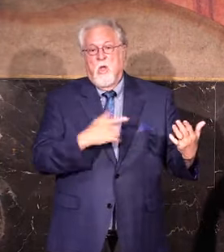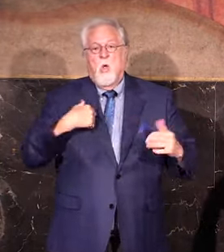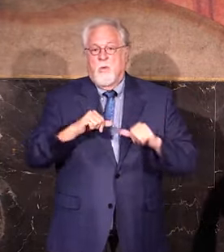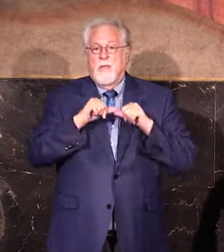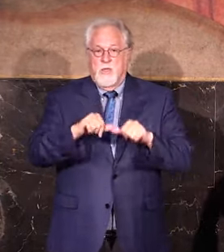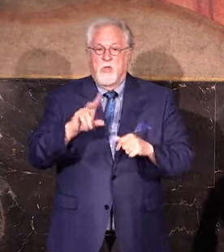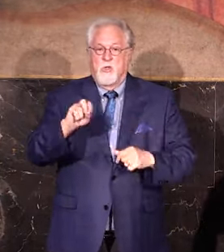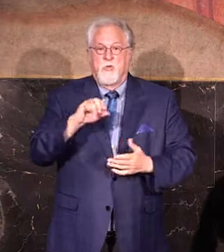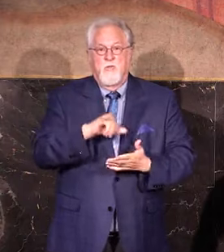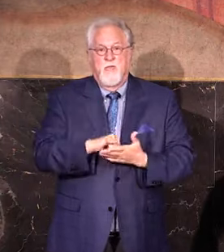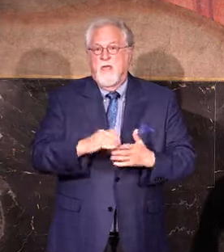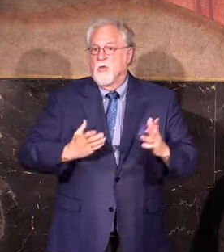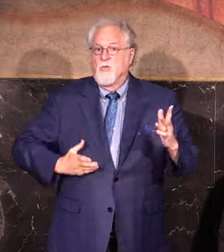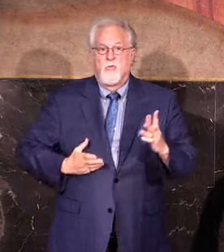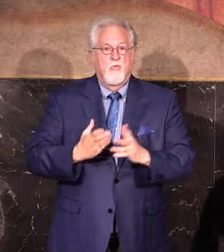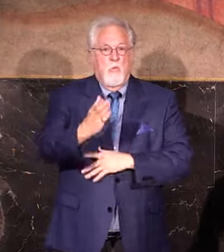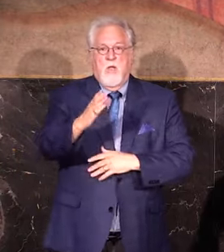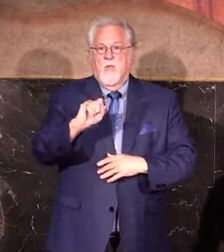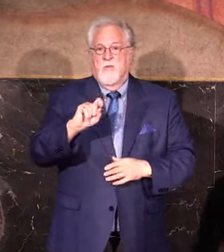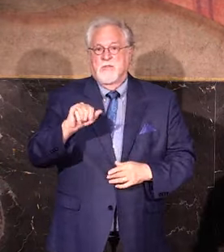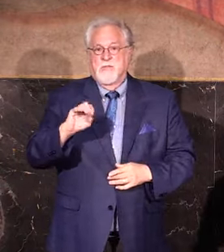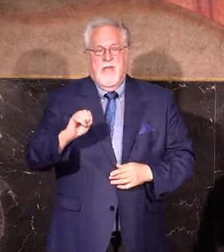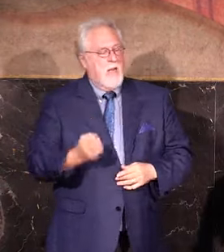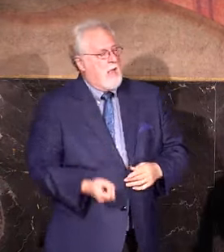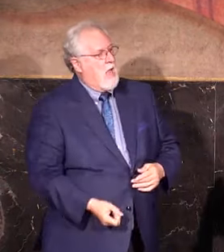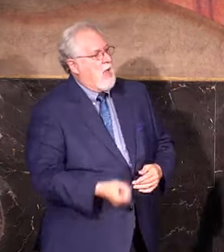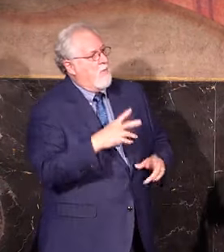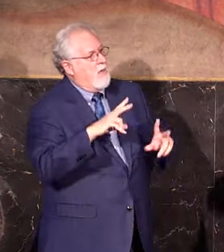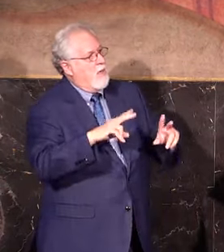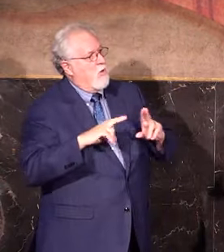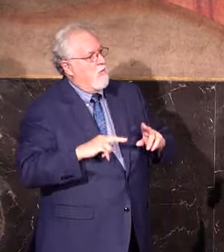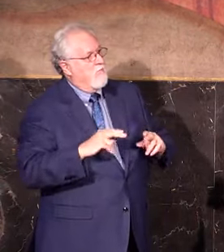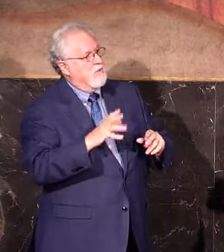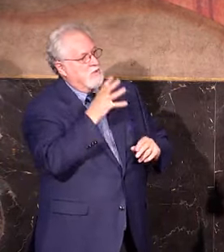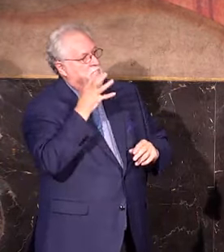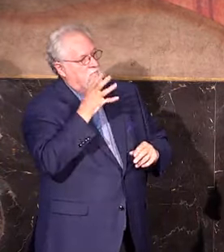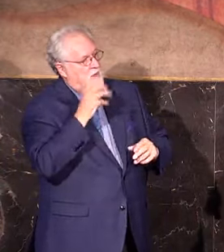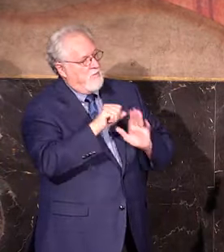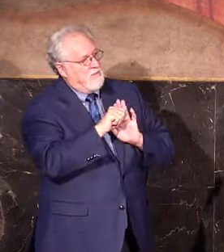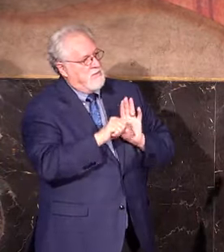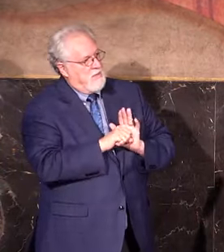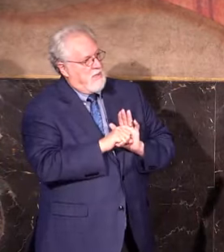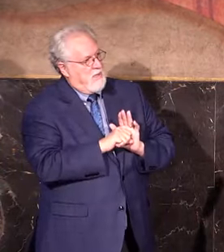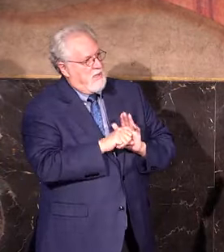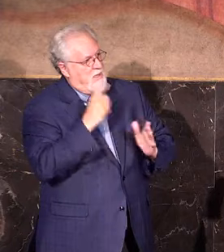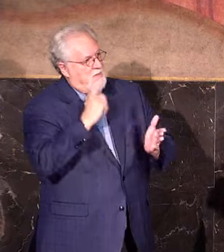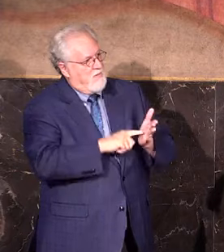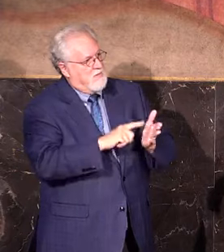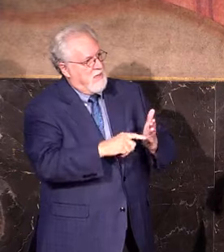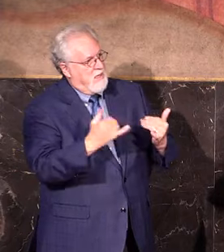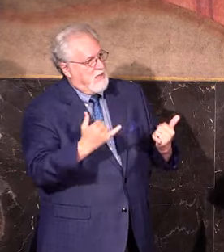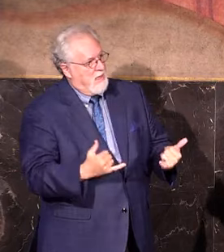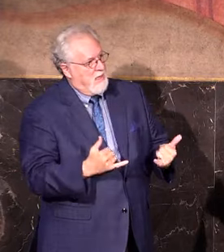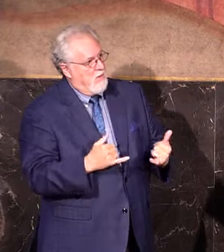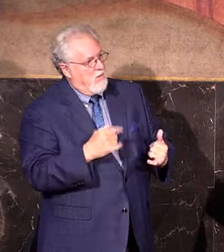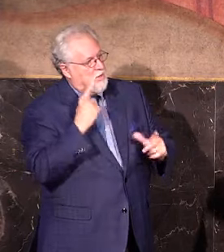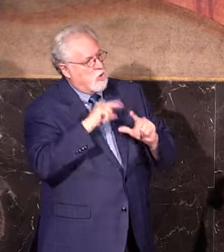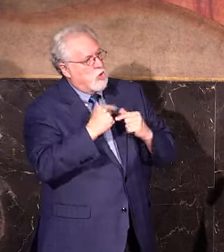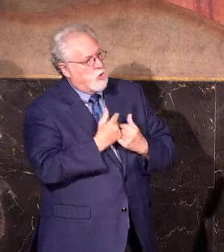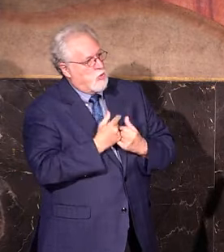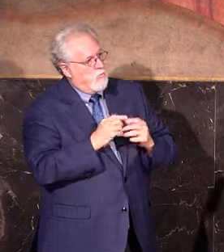that throughout the state. How many crawfish facilities is the state currently investigating as congregate settings